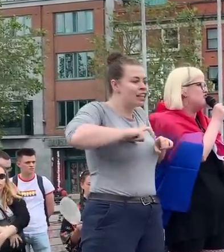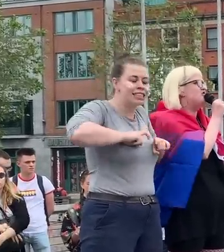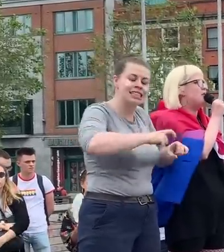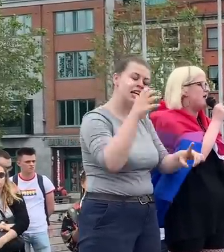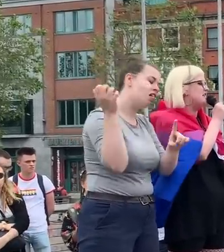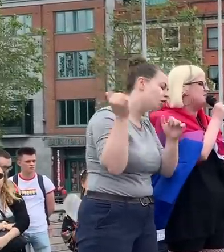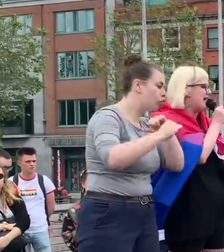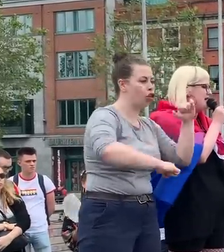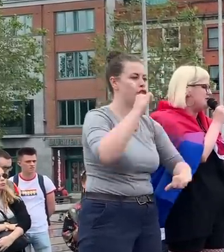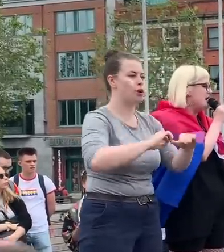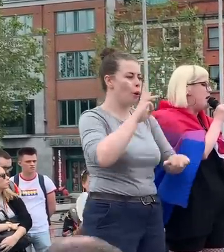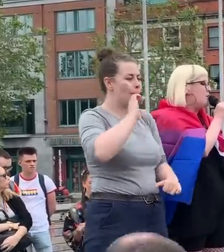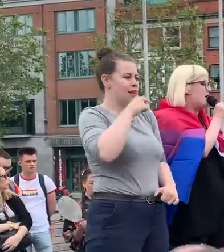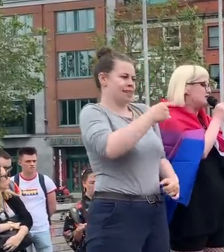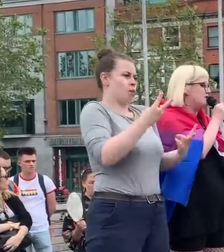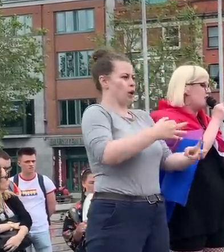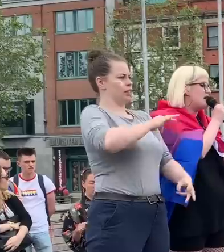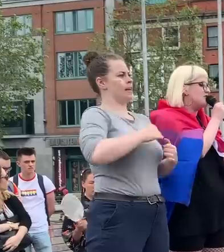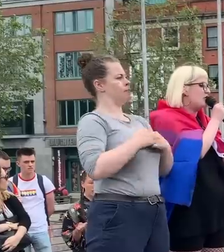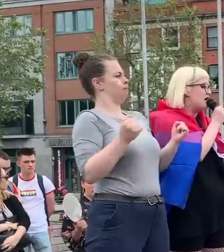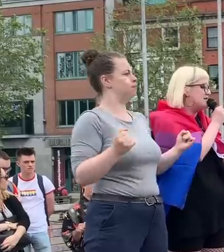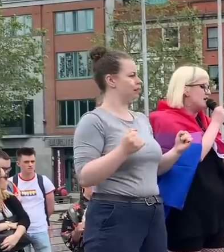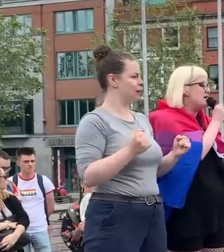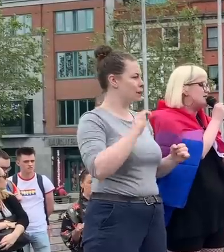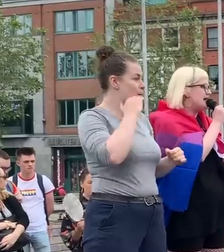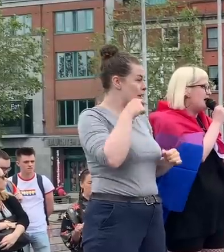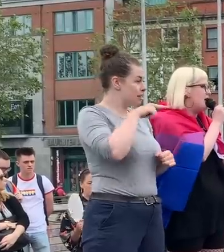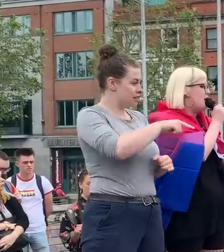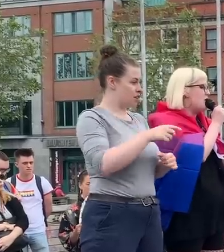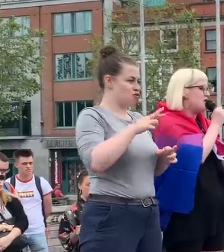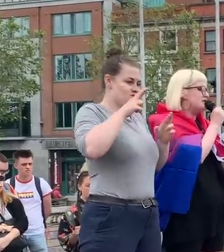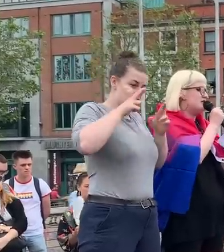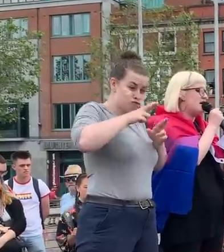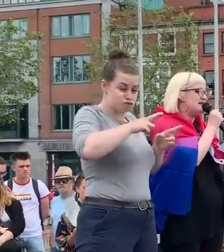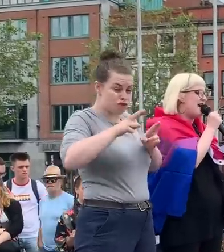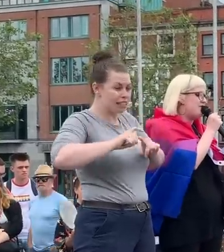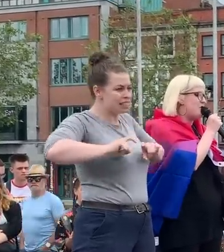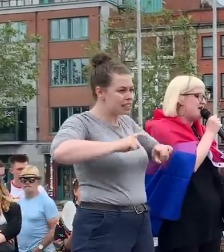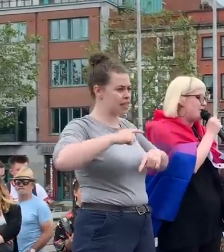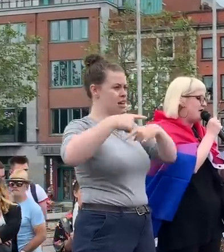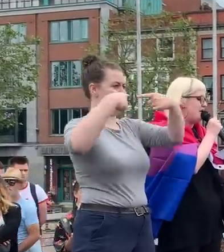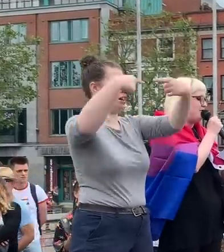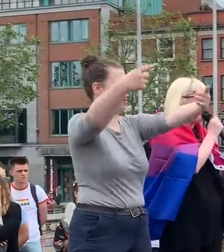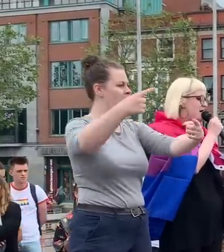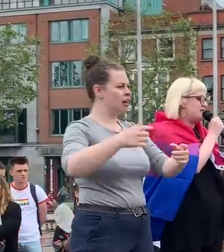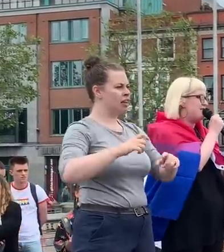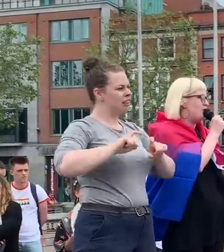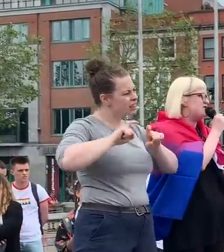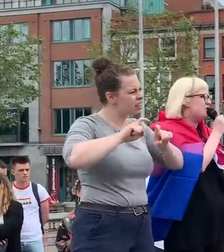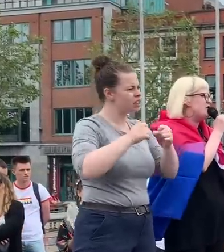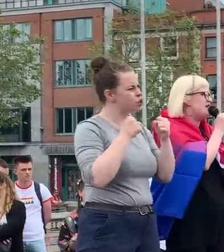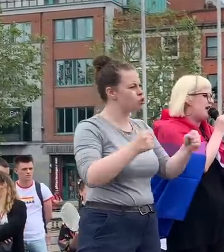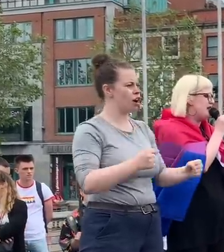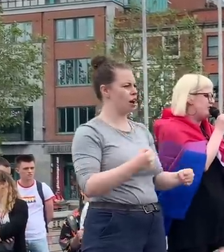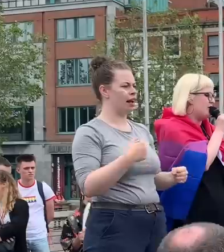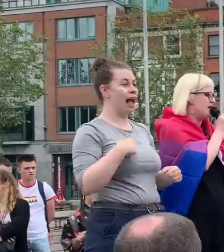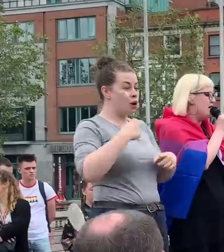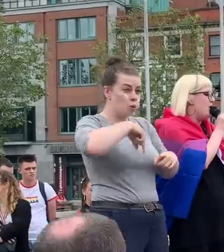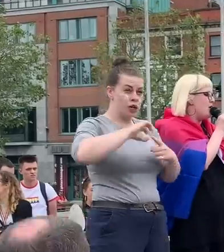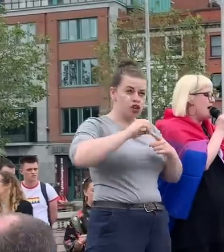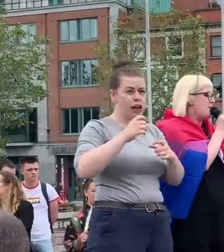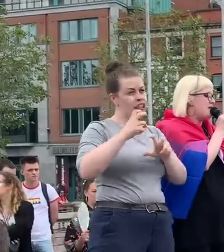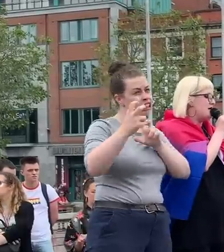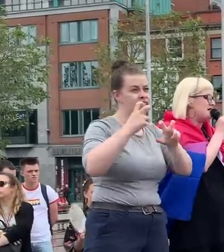all over the country for being themselves. Because the right is rising, still, looking to deny us every right that we and our forebears have fought tooth and nail